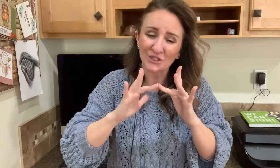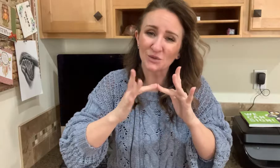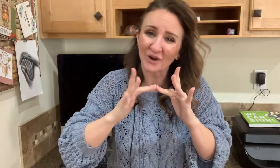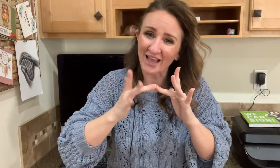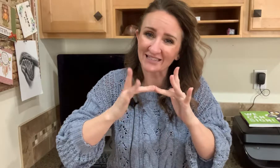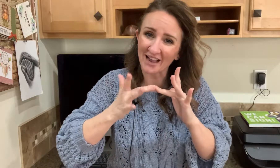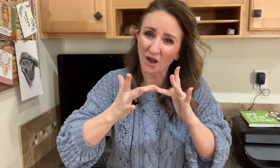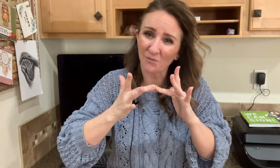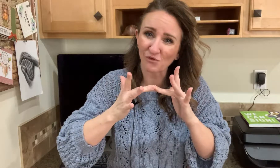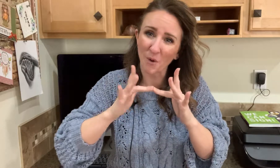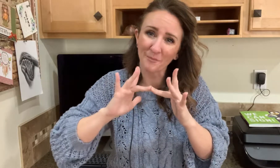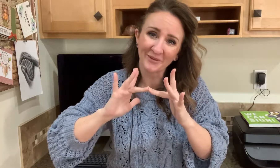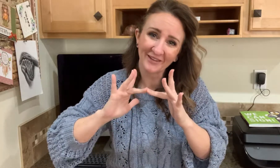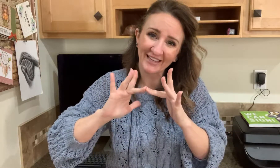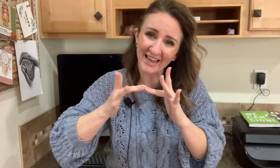where that sign comes from, internet.